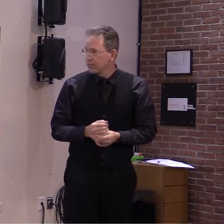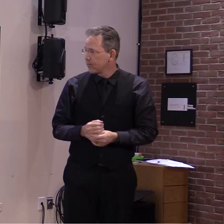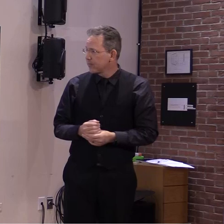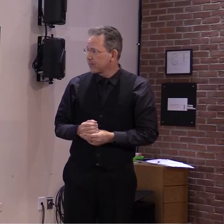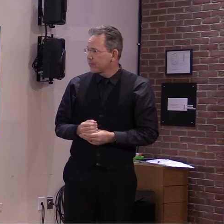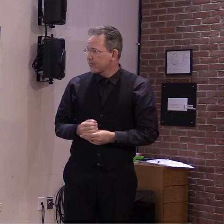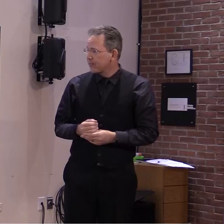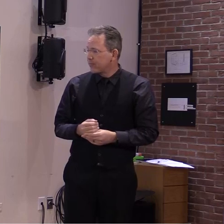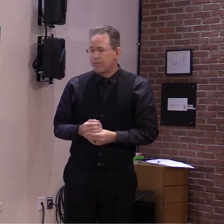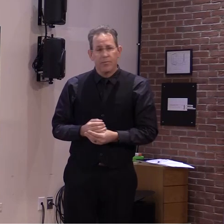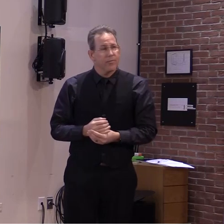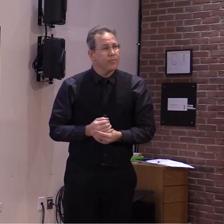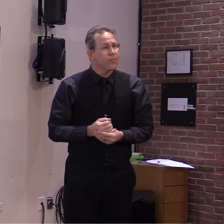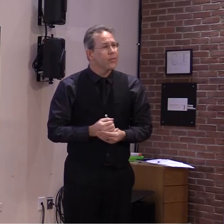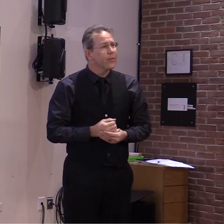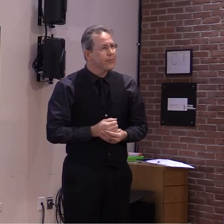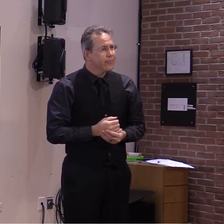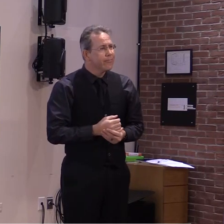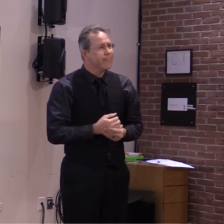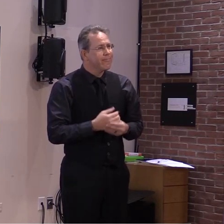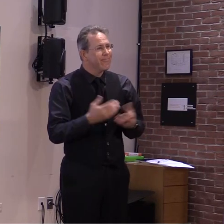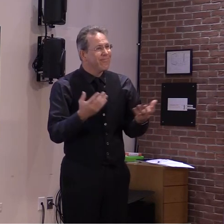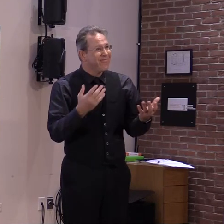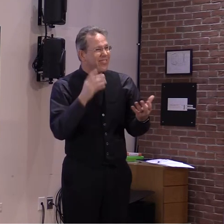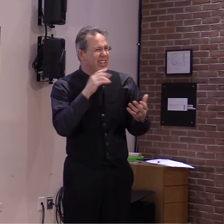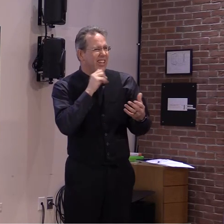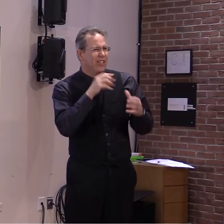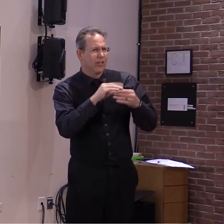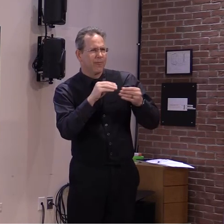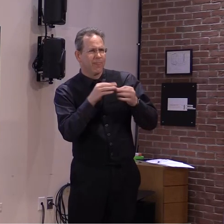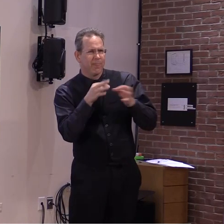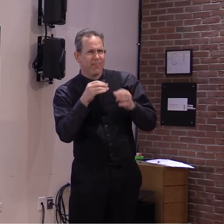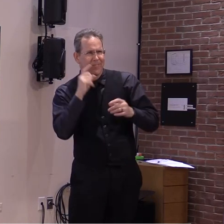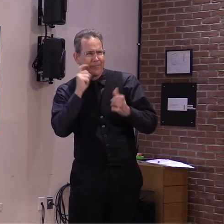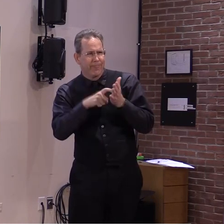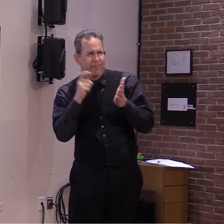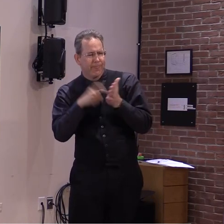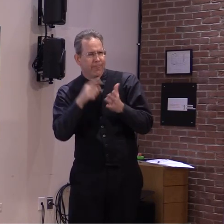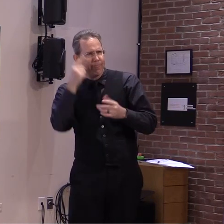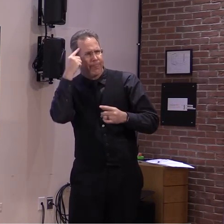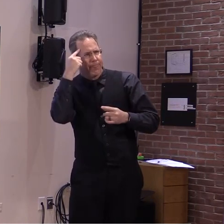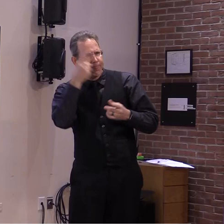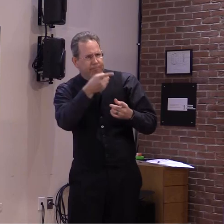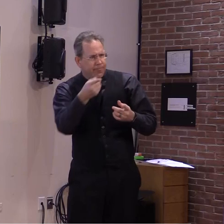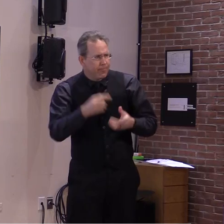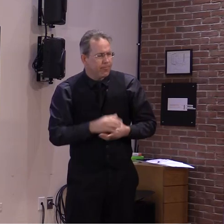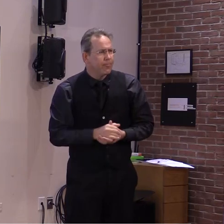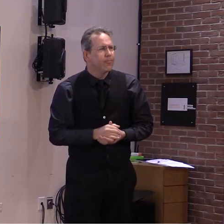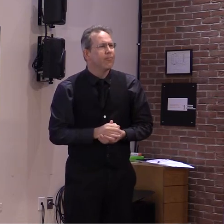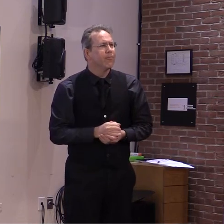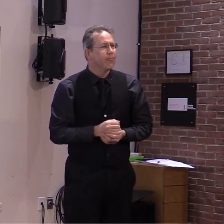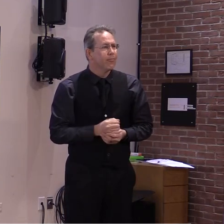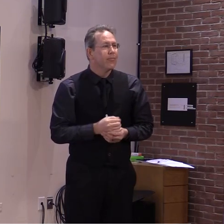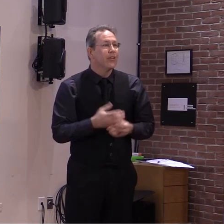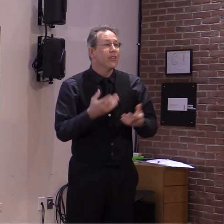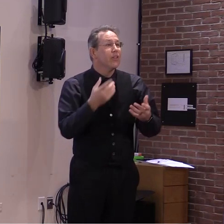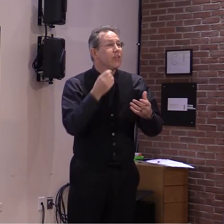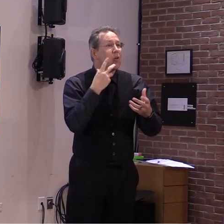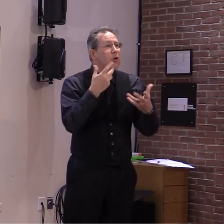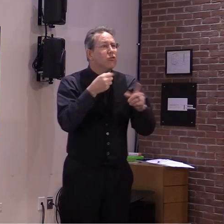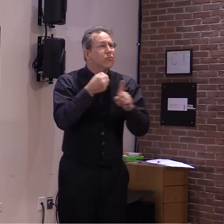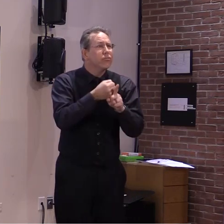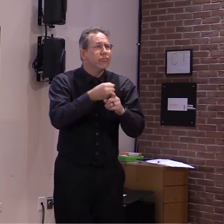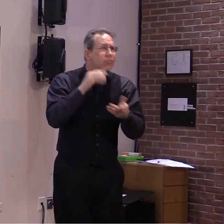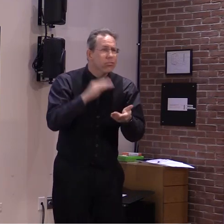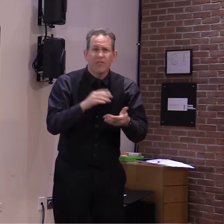the 25 to 29 and the 0 to 9-year-old Vermonters. So it's not so much the youngest Vermonters, and it's not so much those in